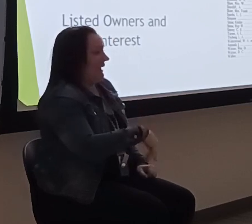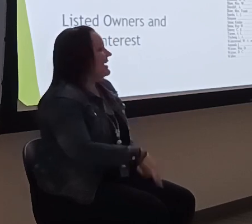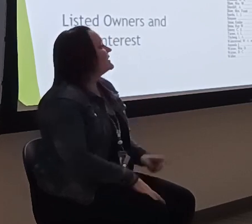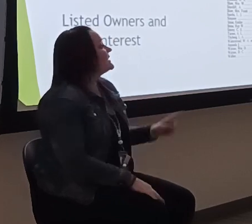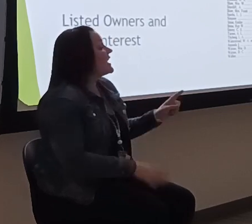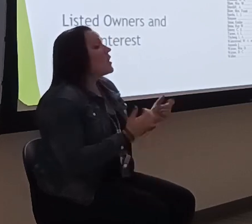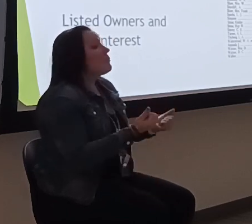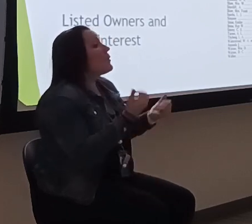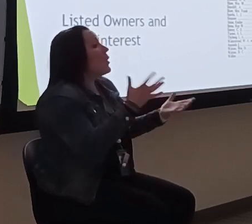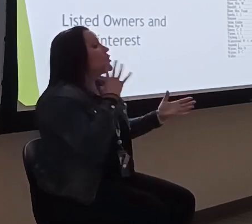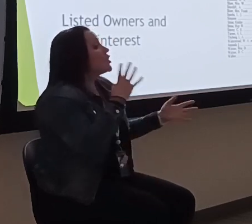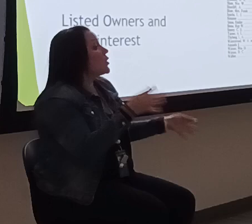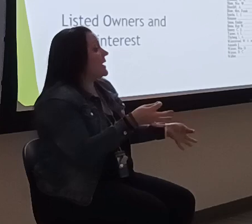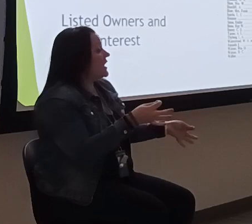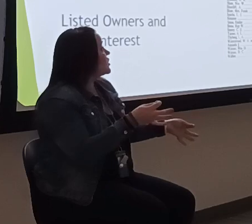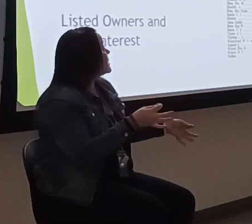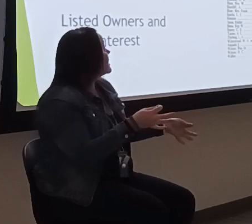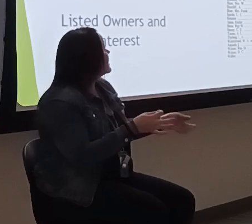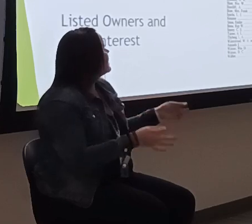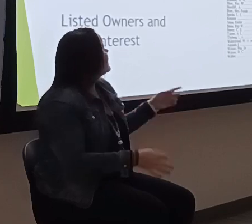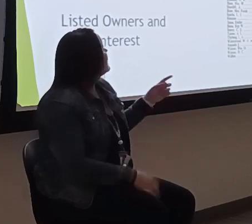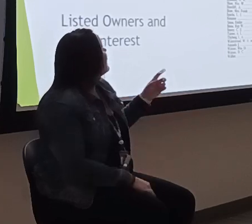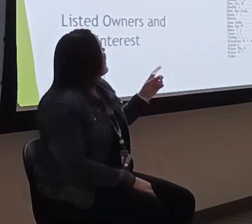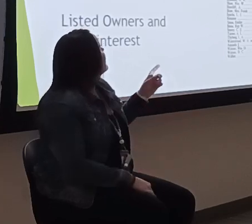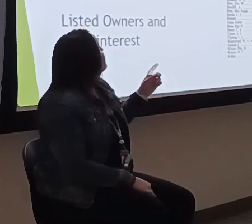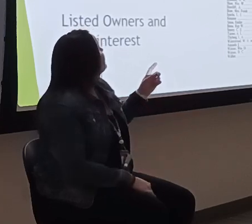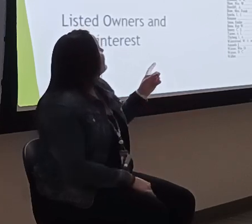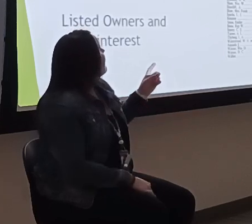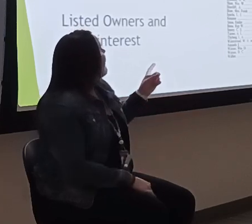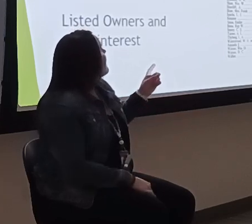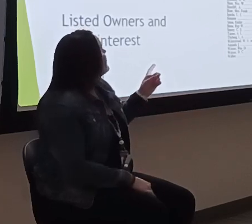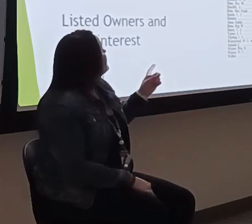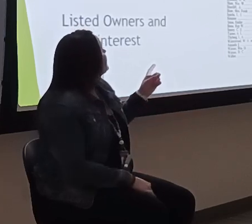This proposed determination